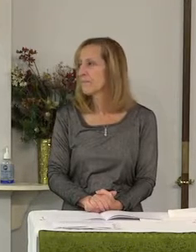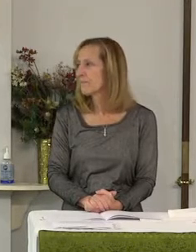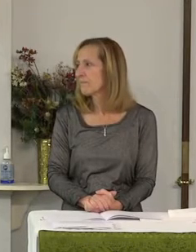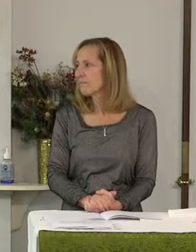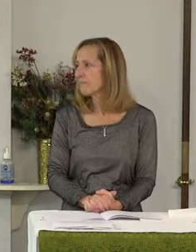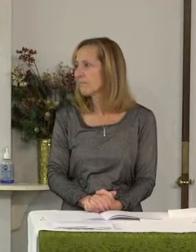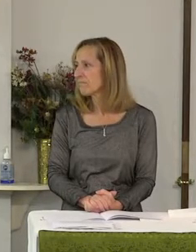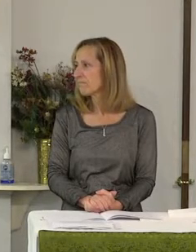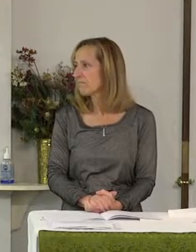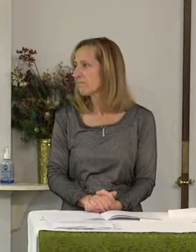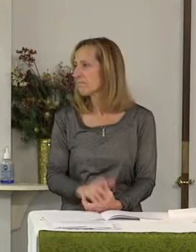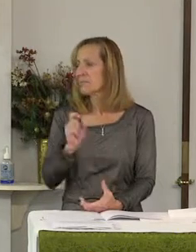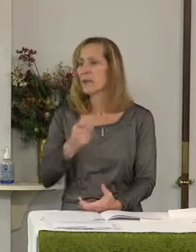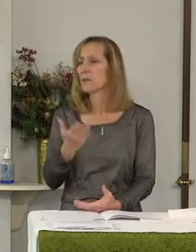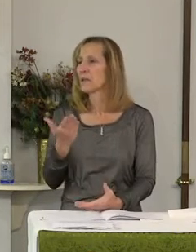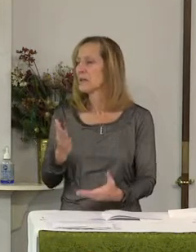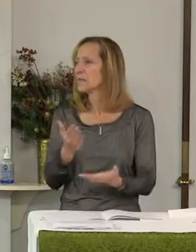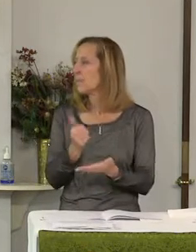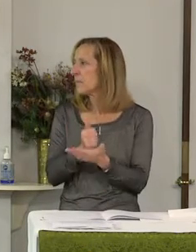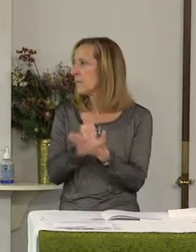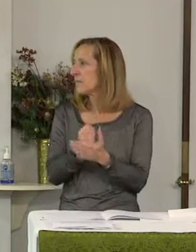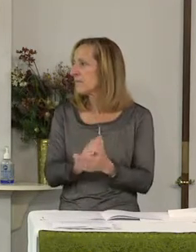Gotta get my props.